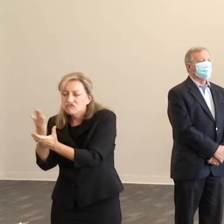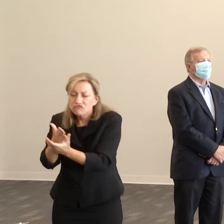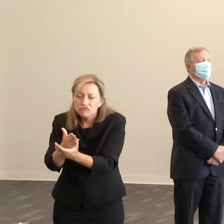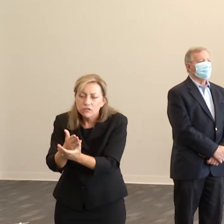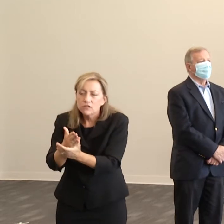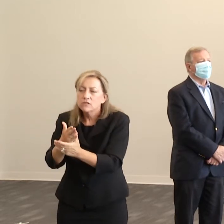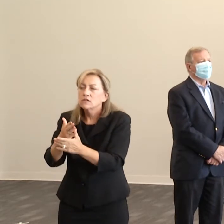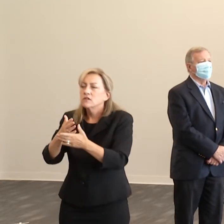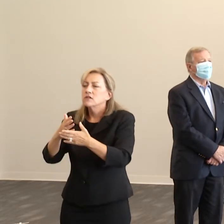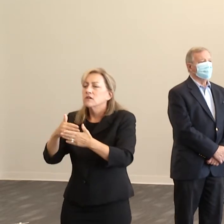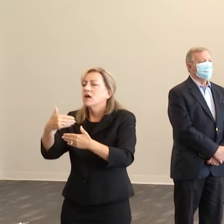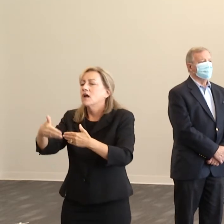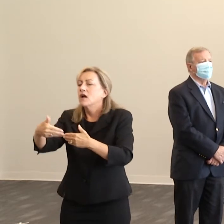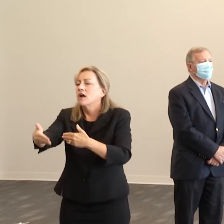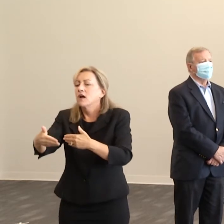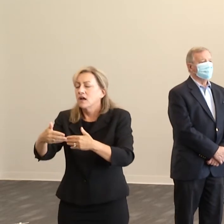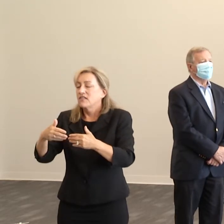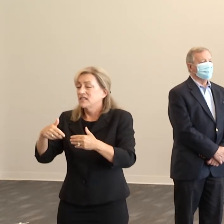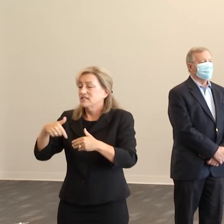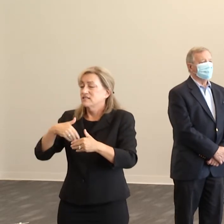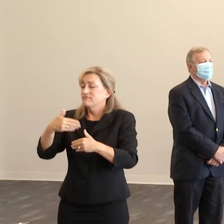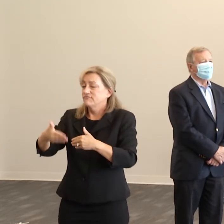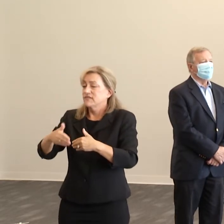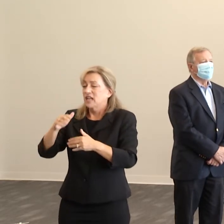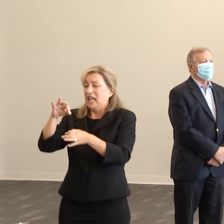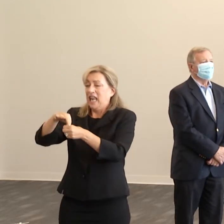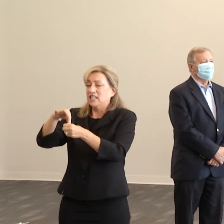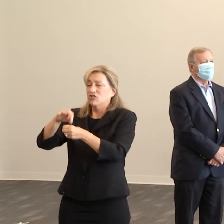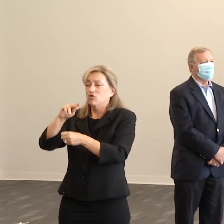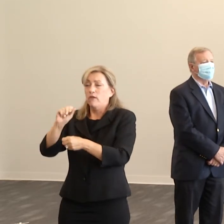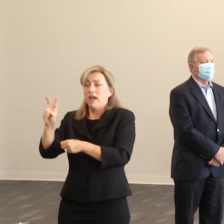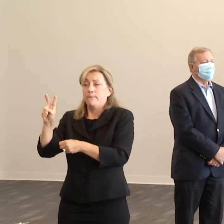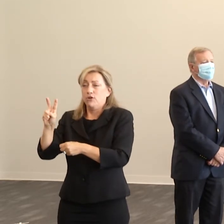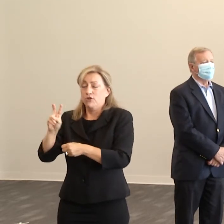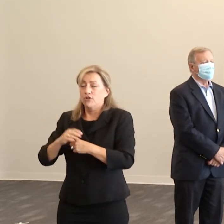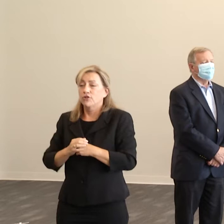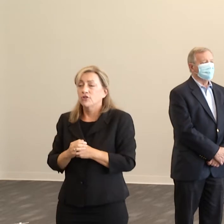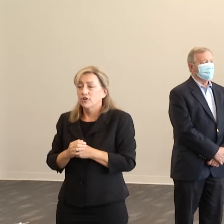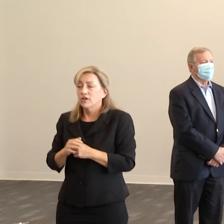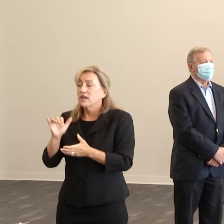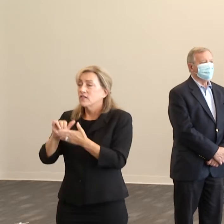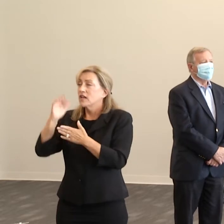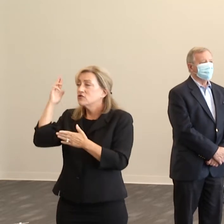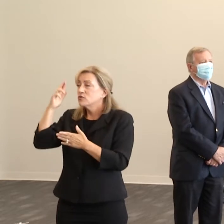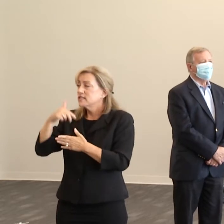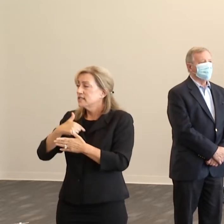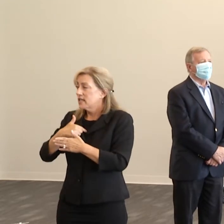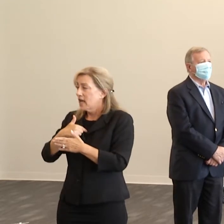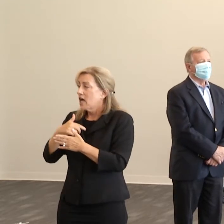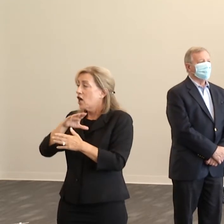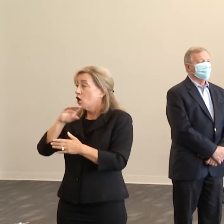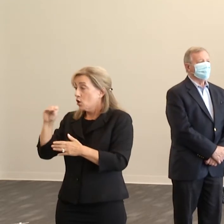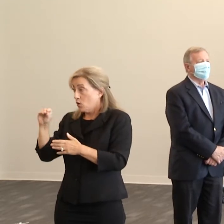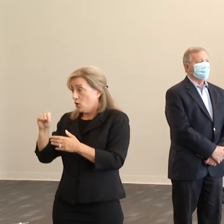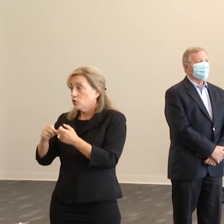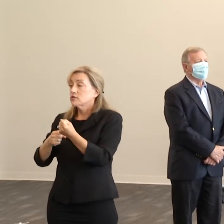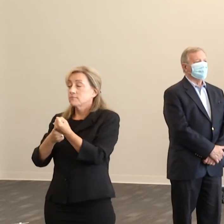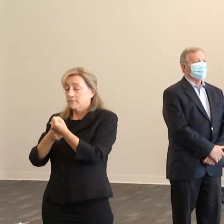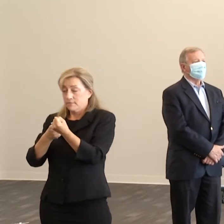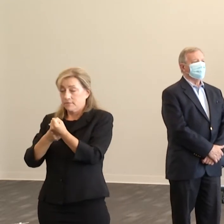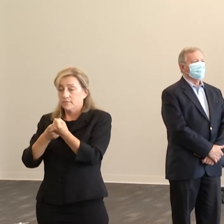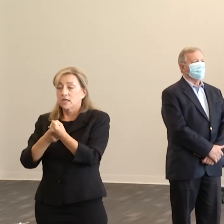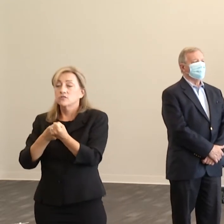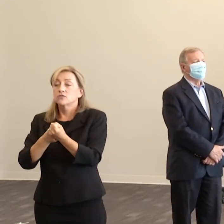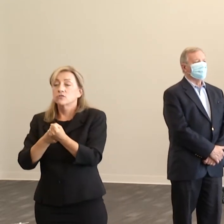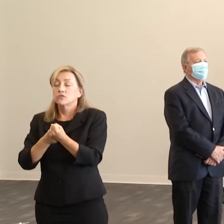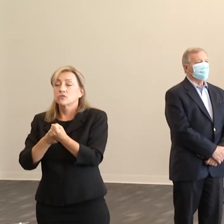this upcoming election. And that's the reason why I'm co-sponsored and